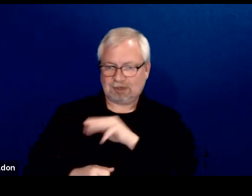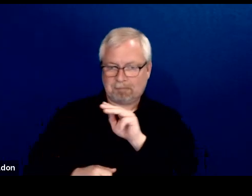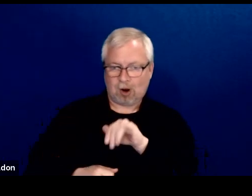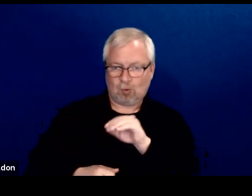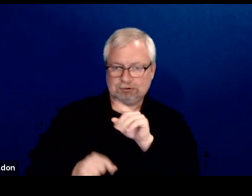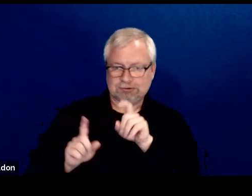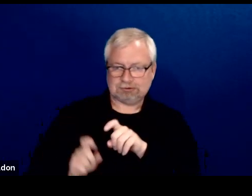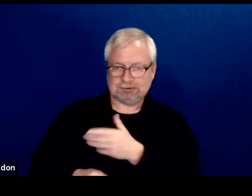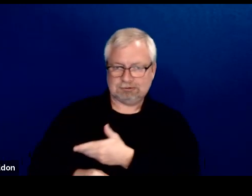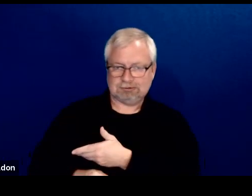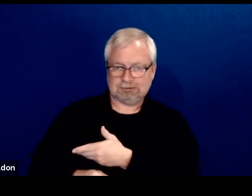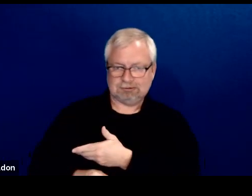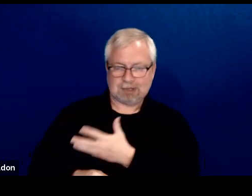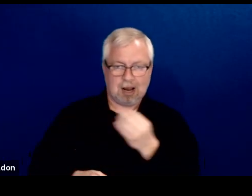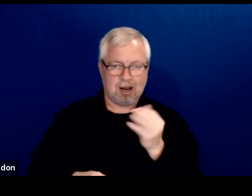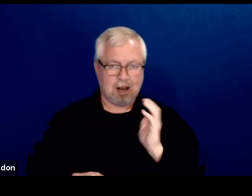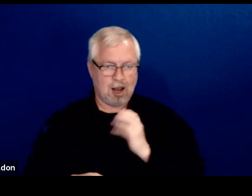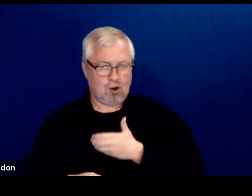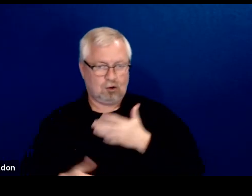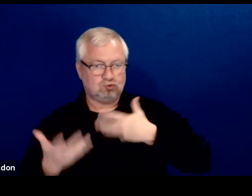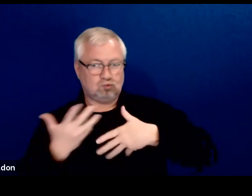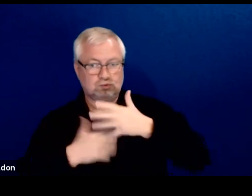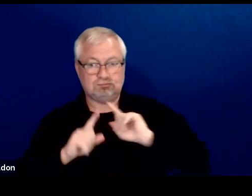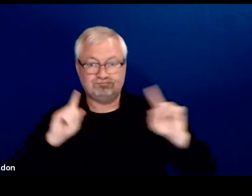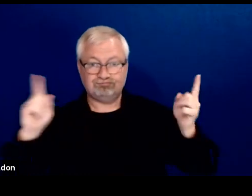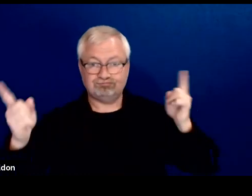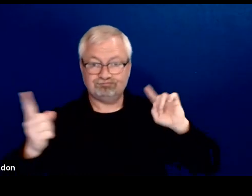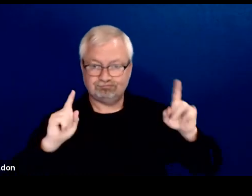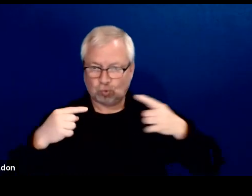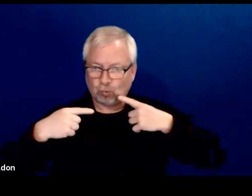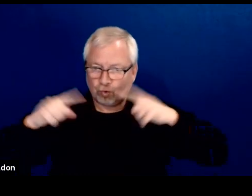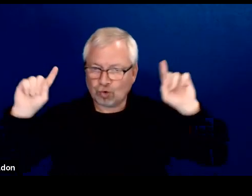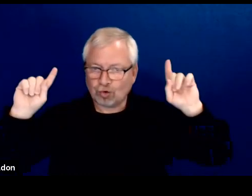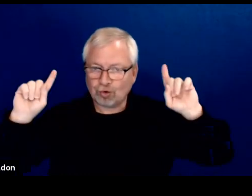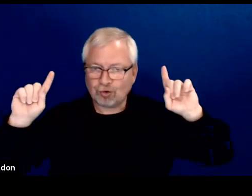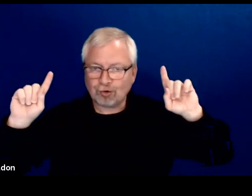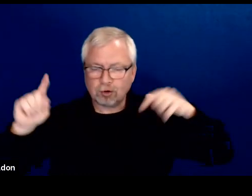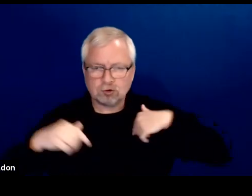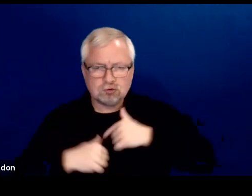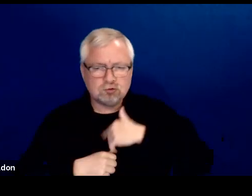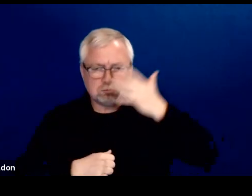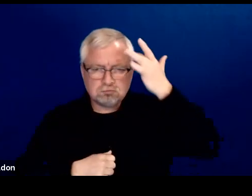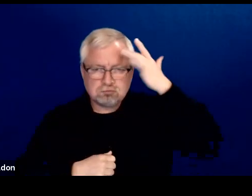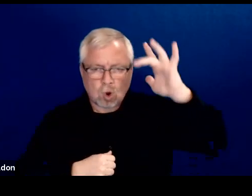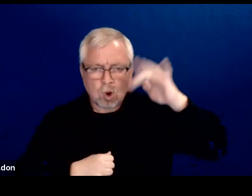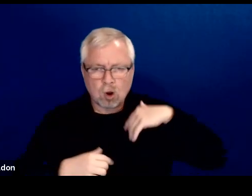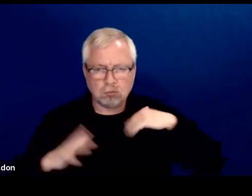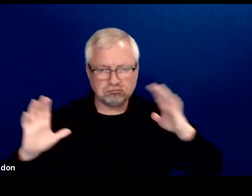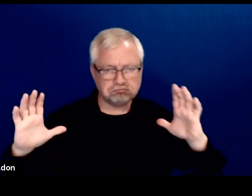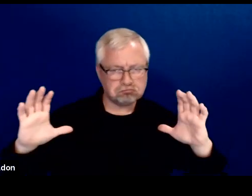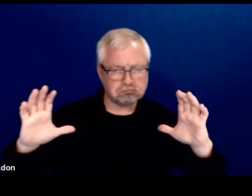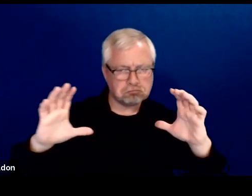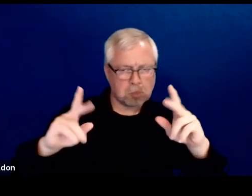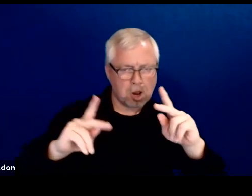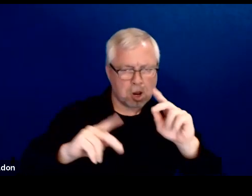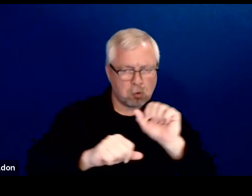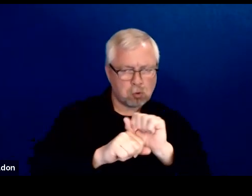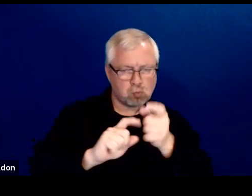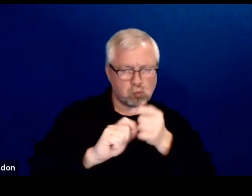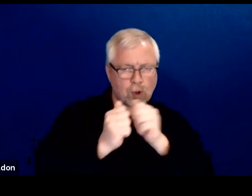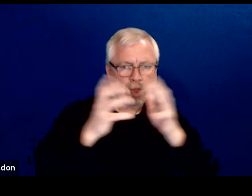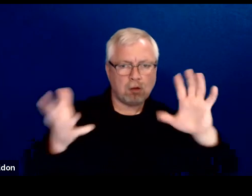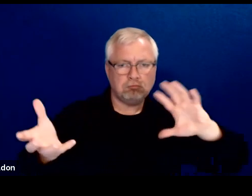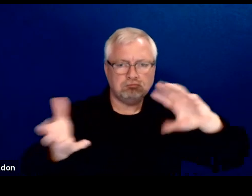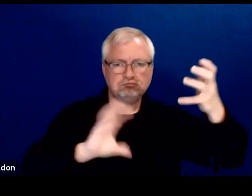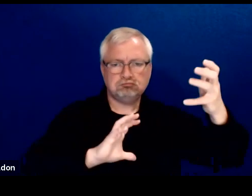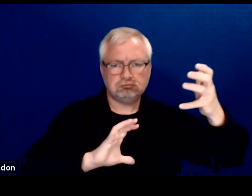working the way it is, that we have the capacity to smartly bring people back in without jeopardizing this. So no, I disagree with that. That